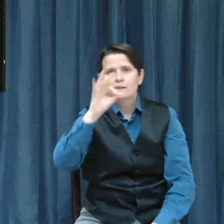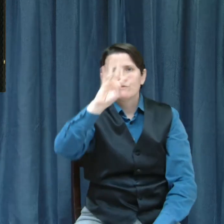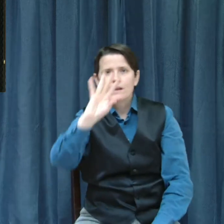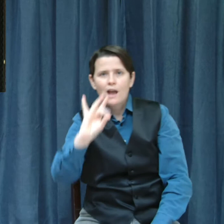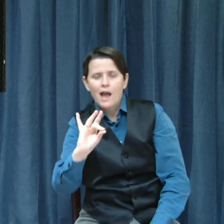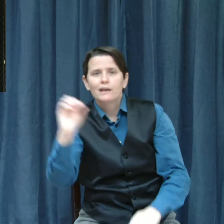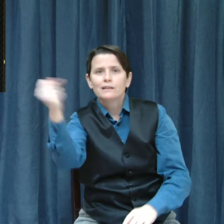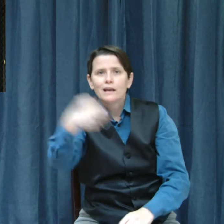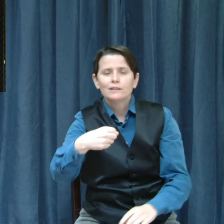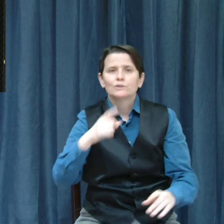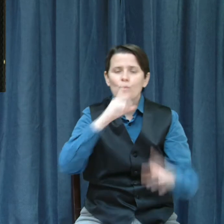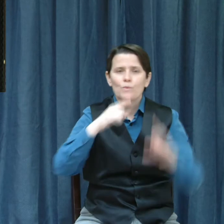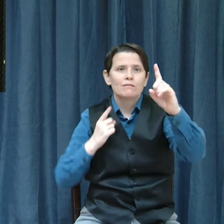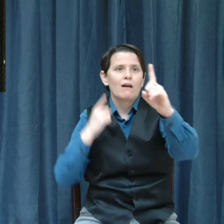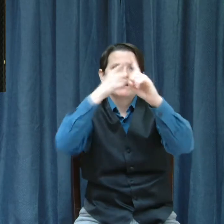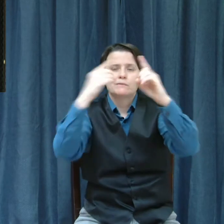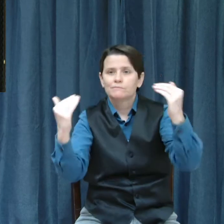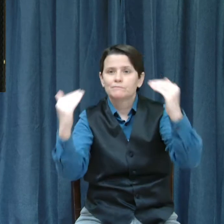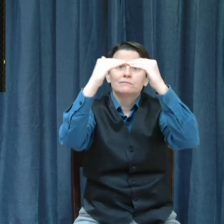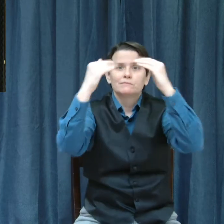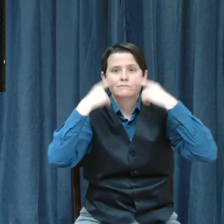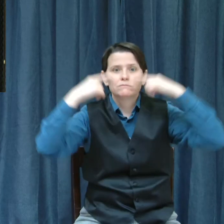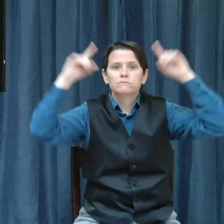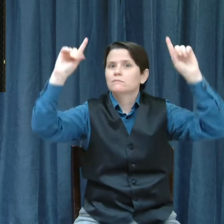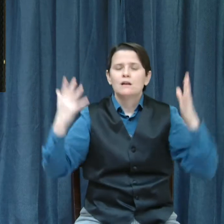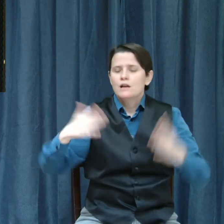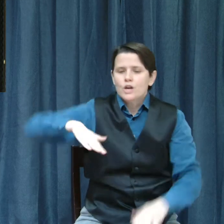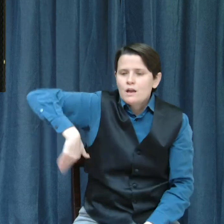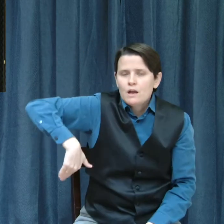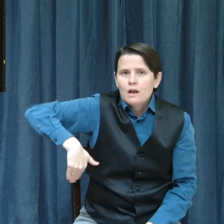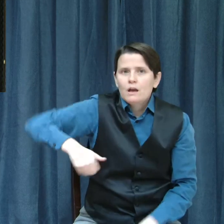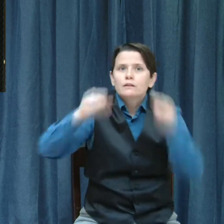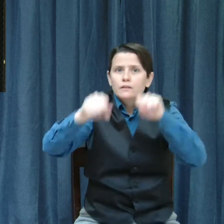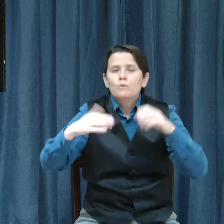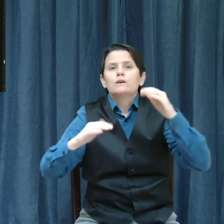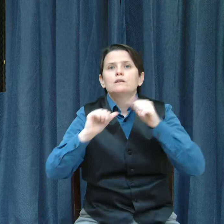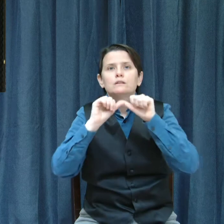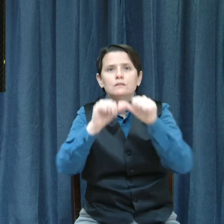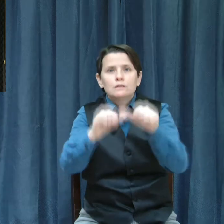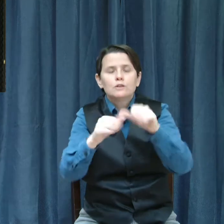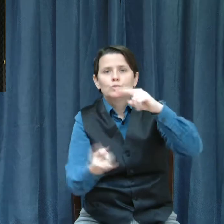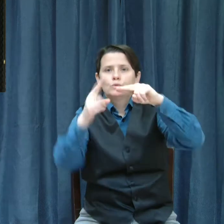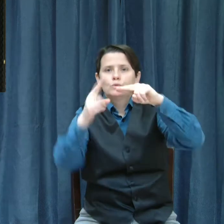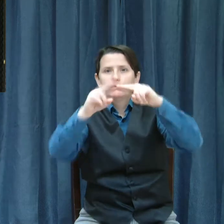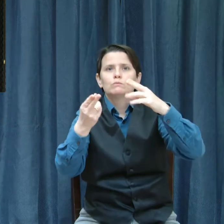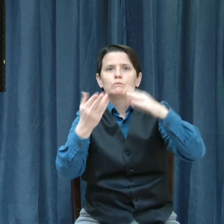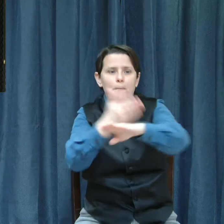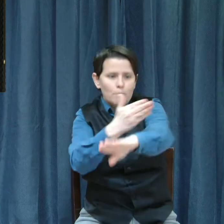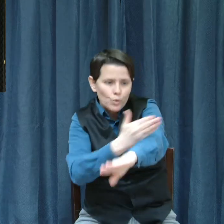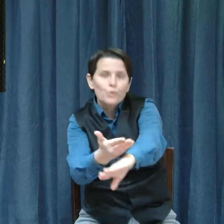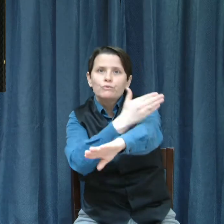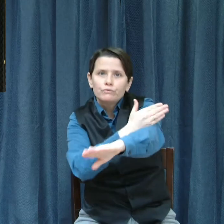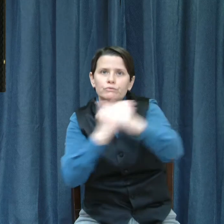No. Can we do better? Yes. And so we do better by opening our hearts,